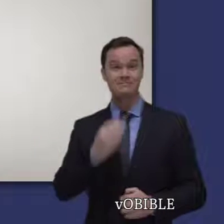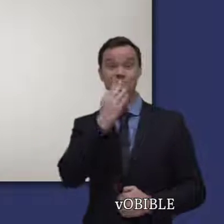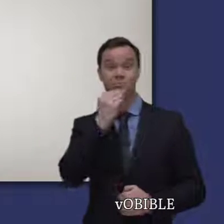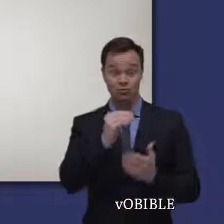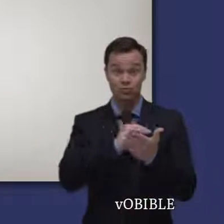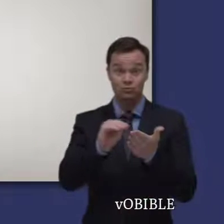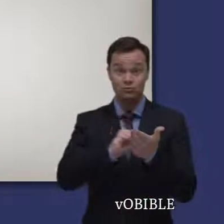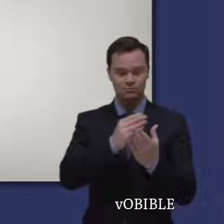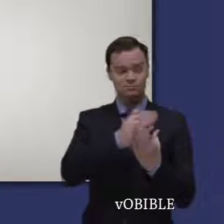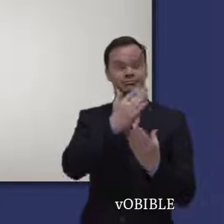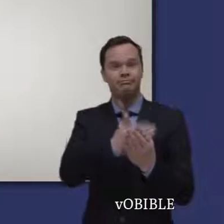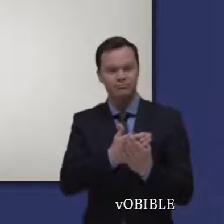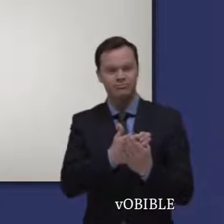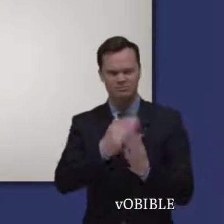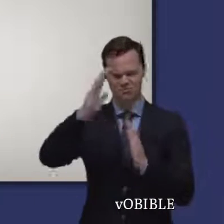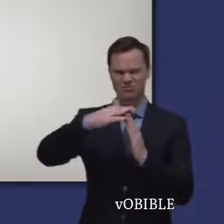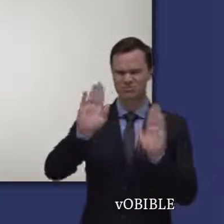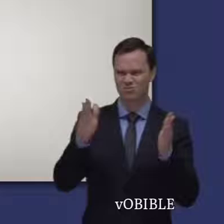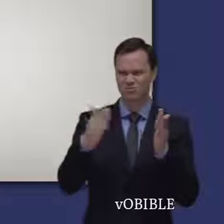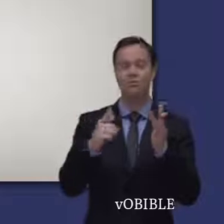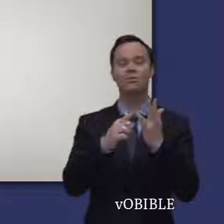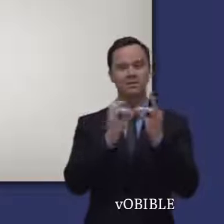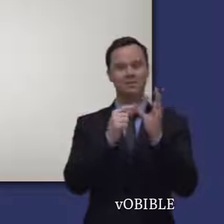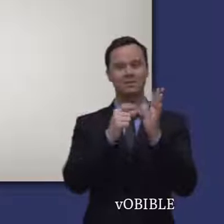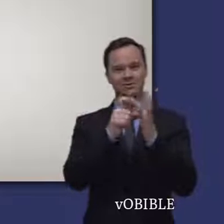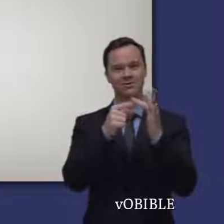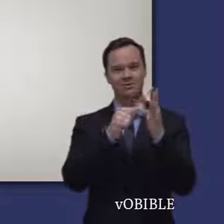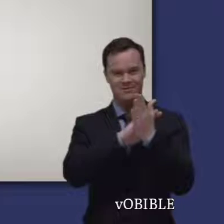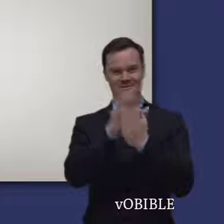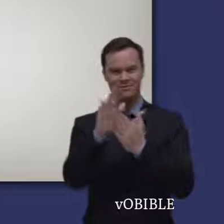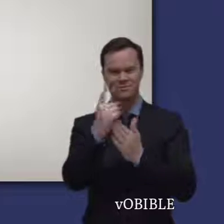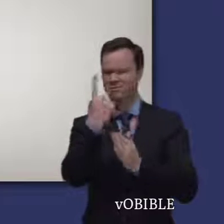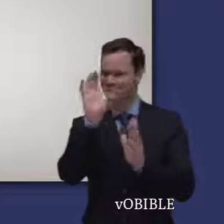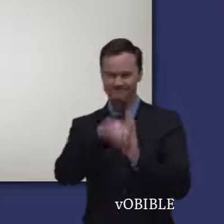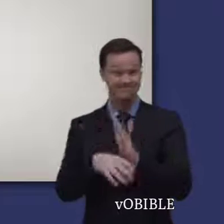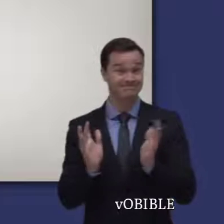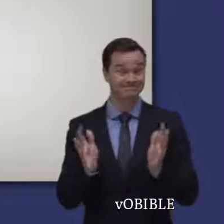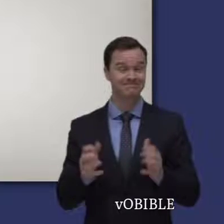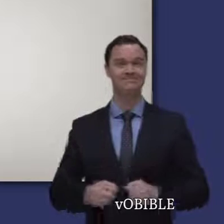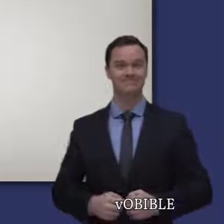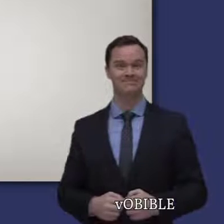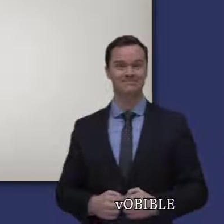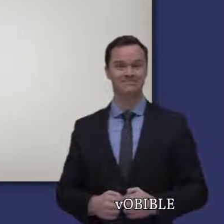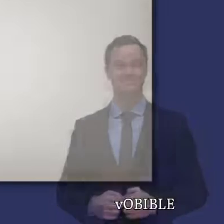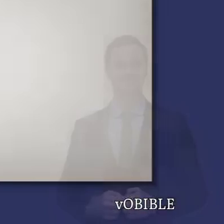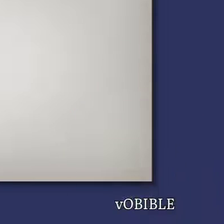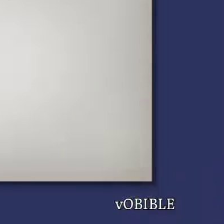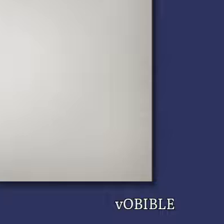The book of Obadiah is the shortest book in the Hebrew Scriptures. It has just one chapter.